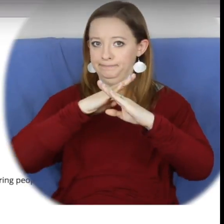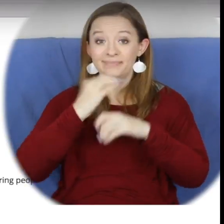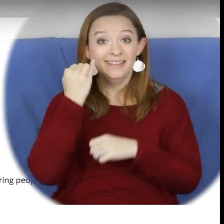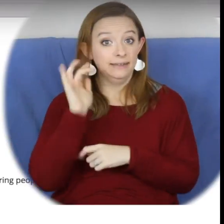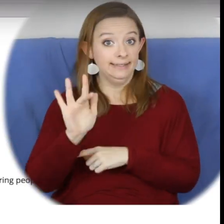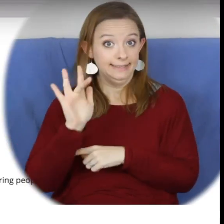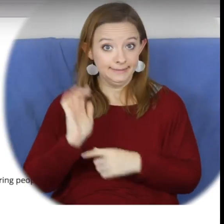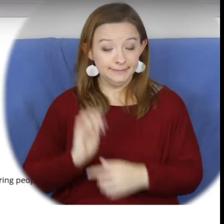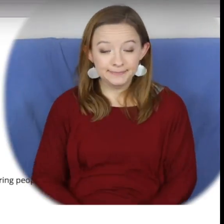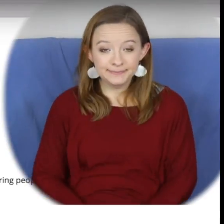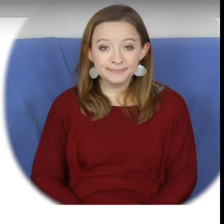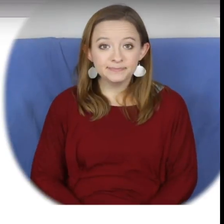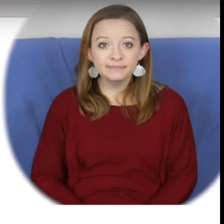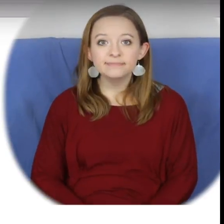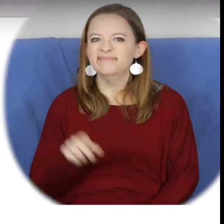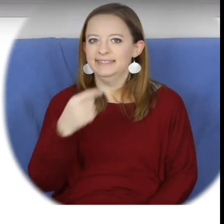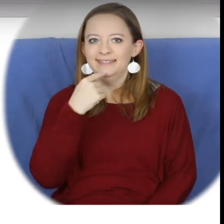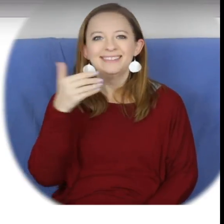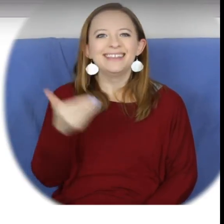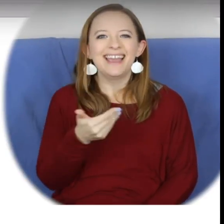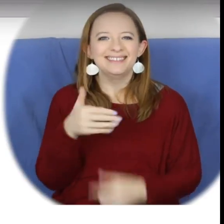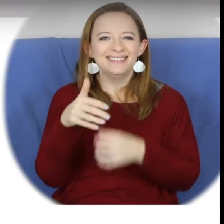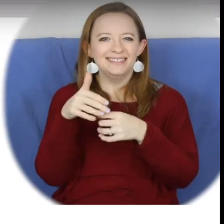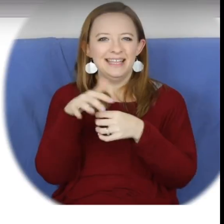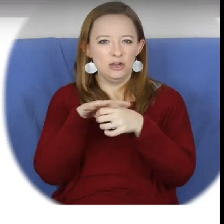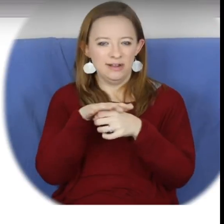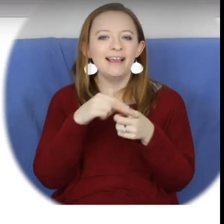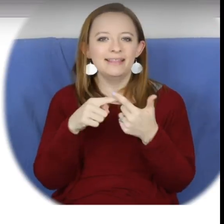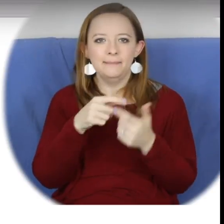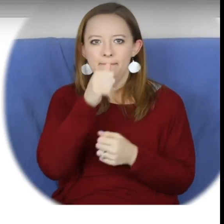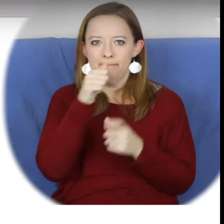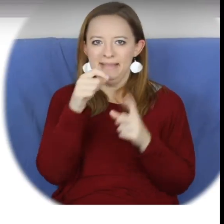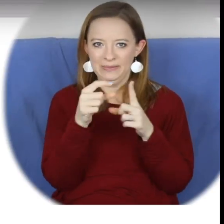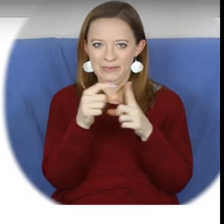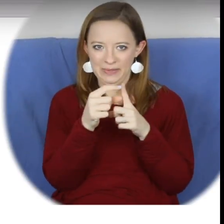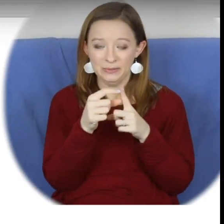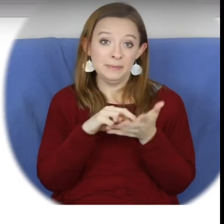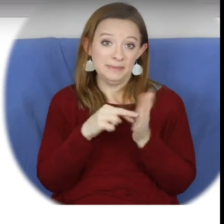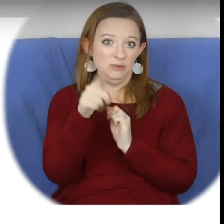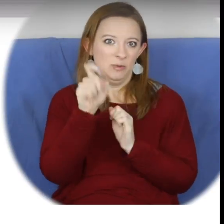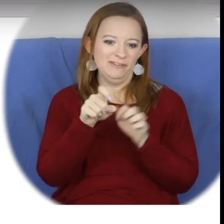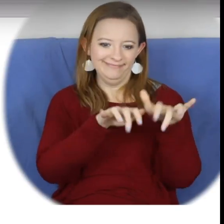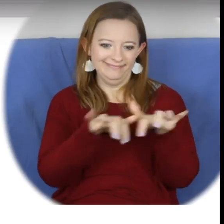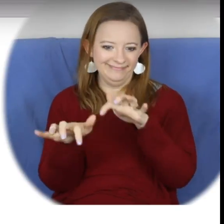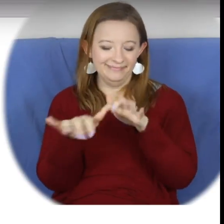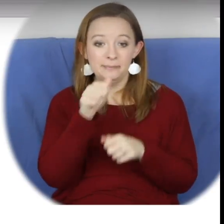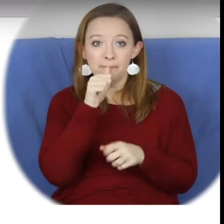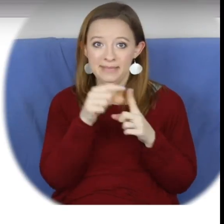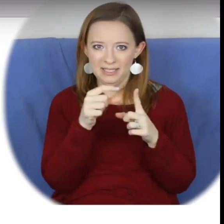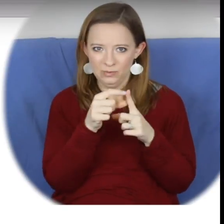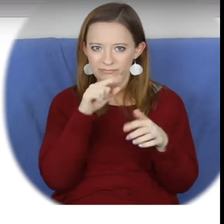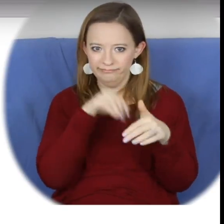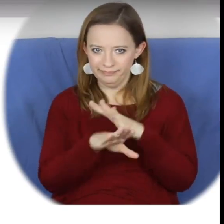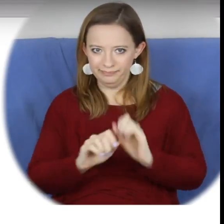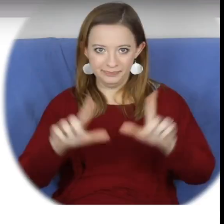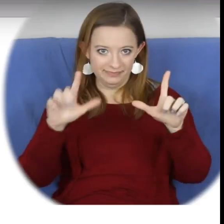And it's called DAS, and that's where I have samples of work, plans of areas, and that's a guest area. So you need a password to enter. So if